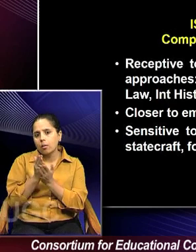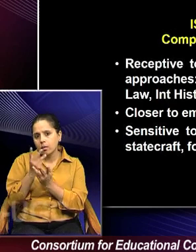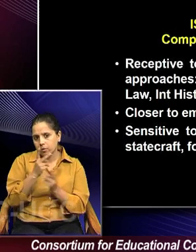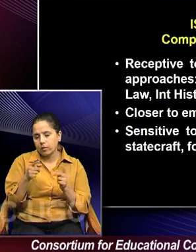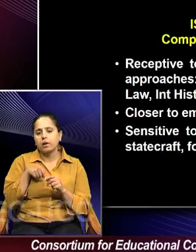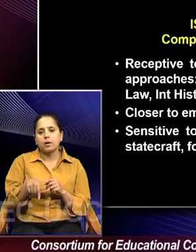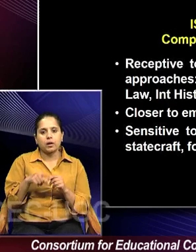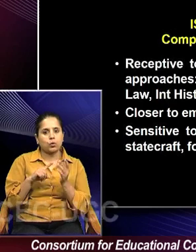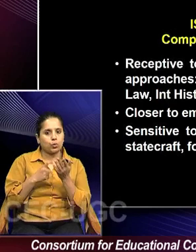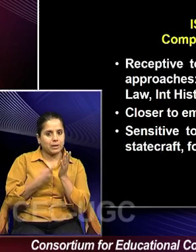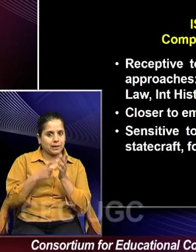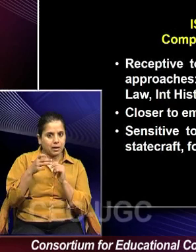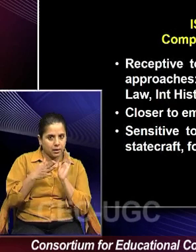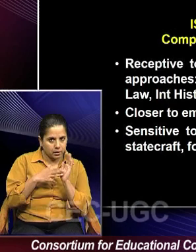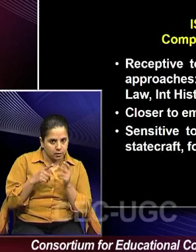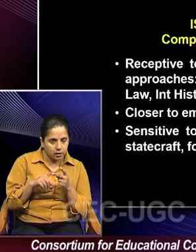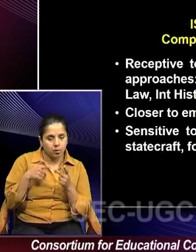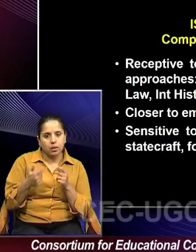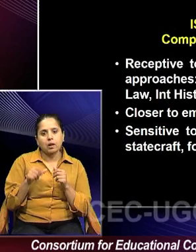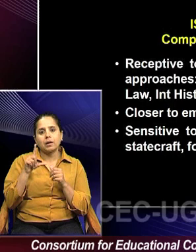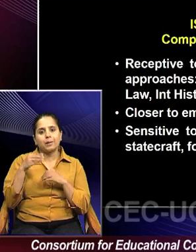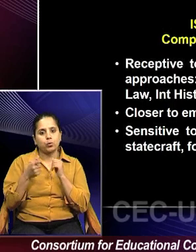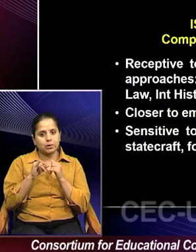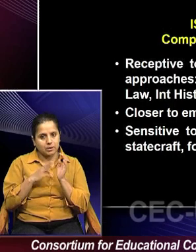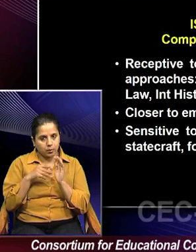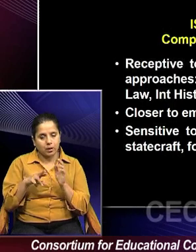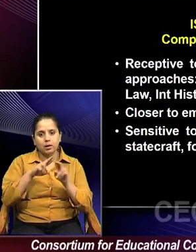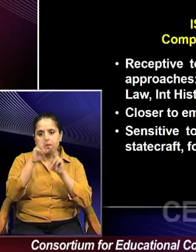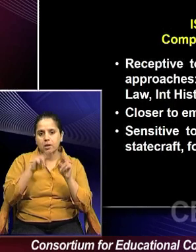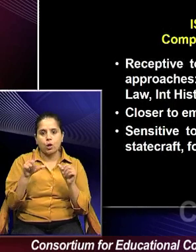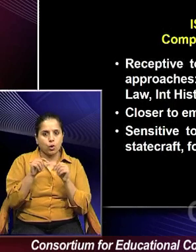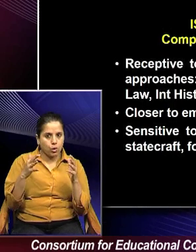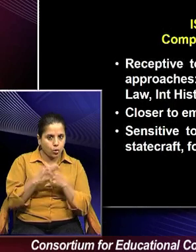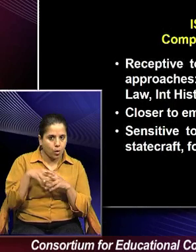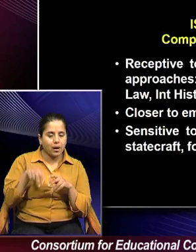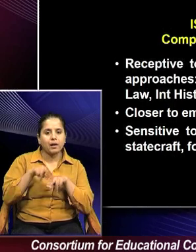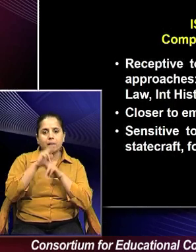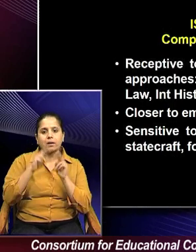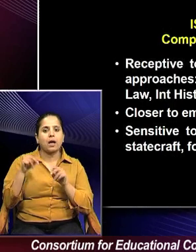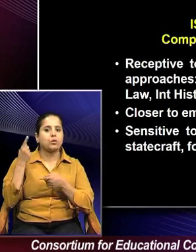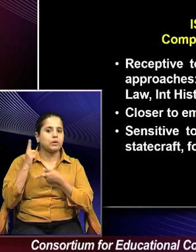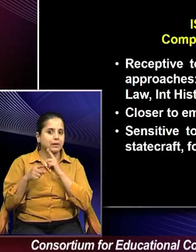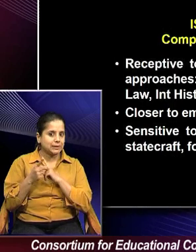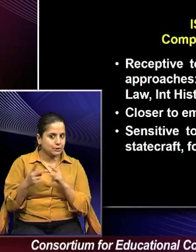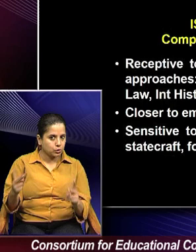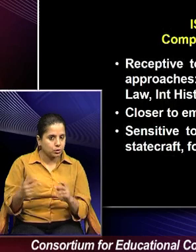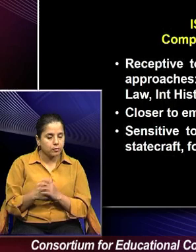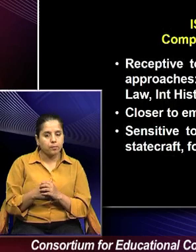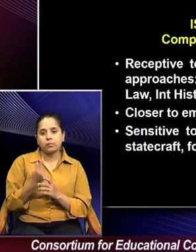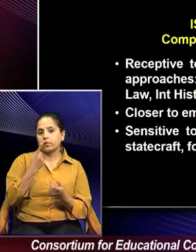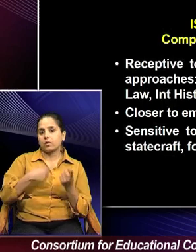example, realism, liberalism, international law, international history. They